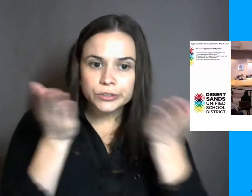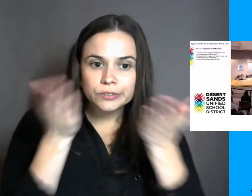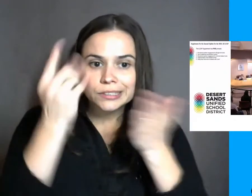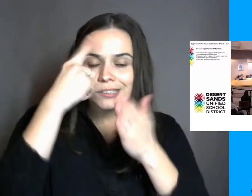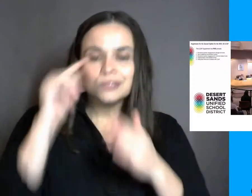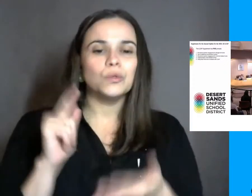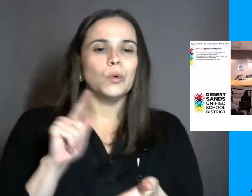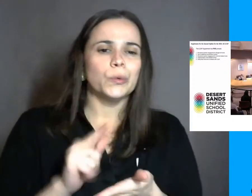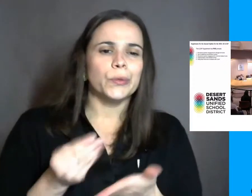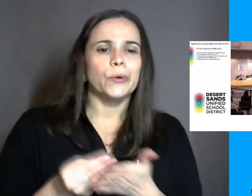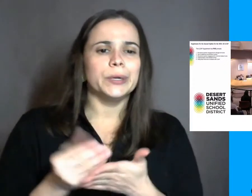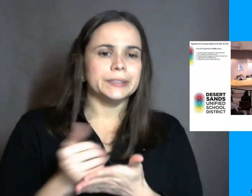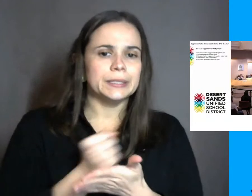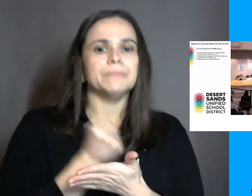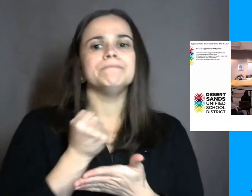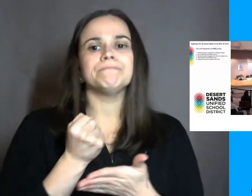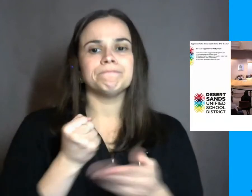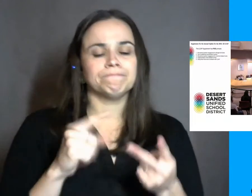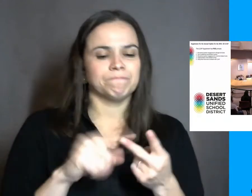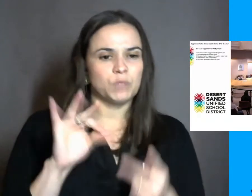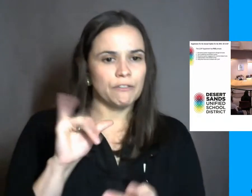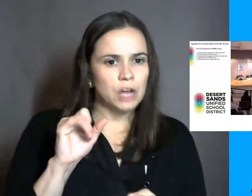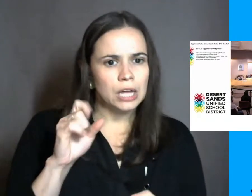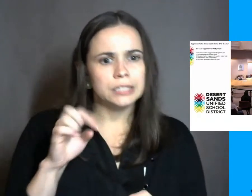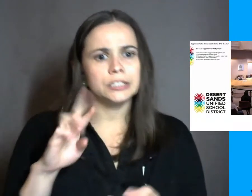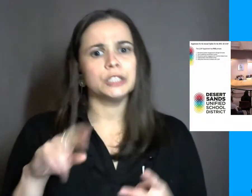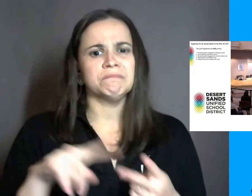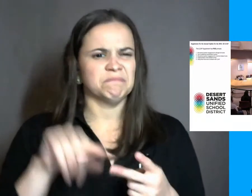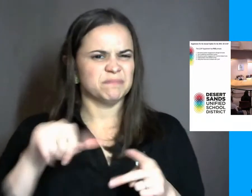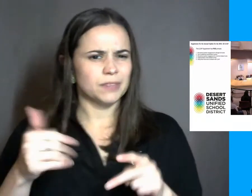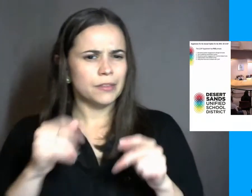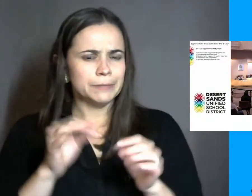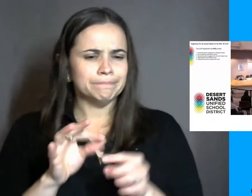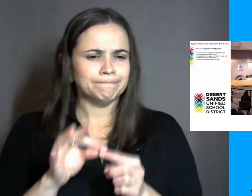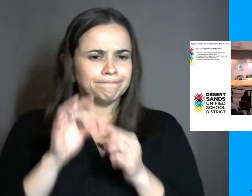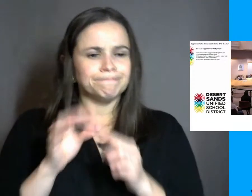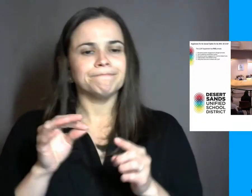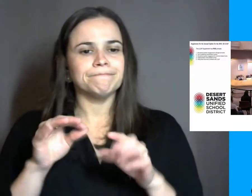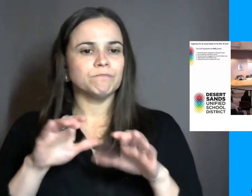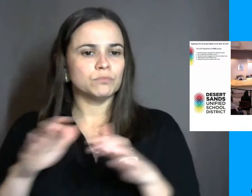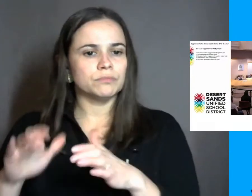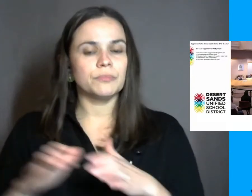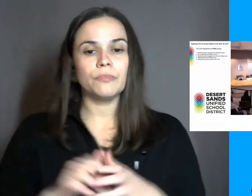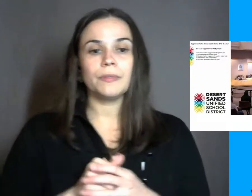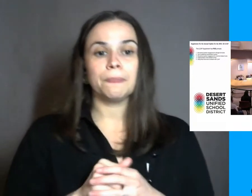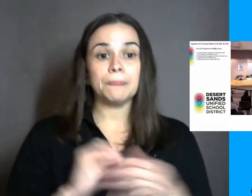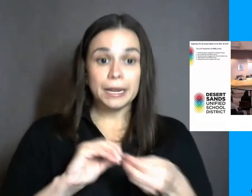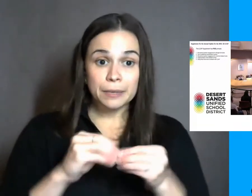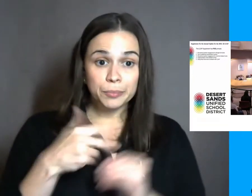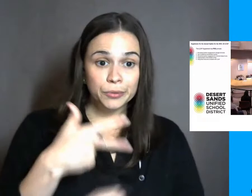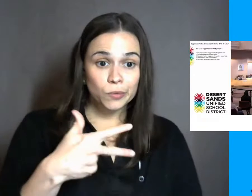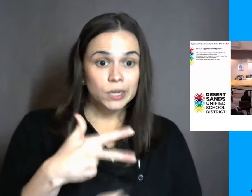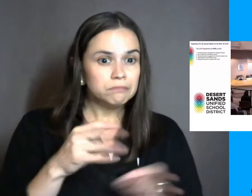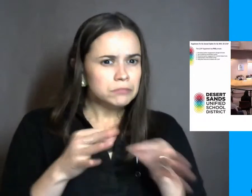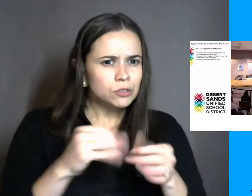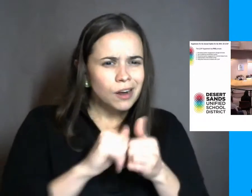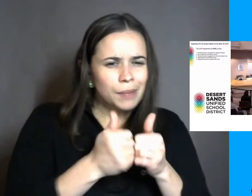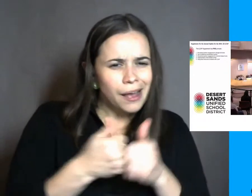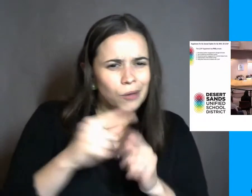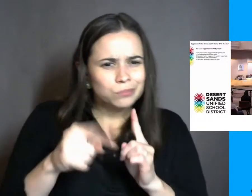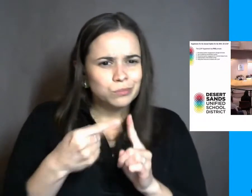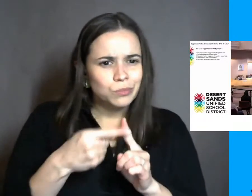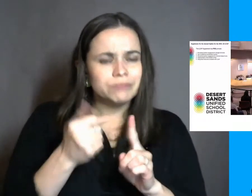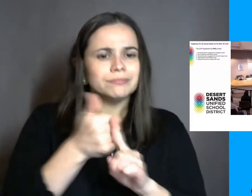learners and or foster youth population. 3, describe how and when the district engaged its